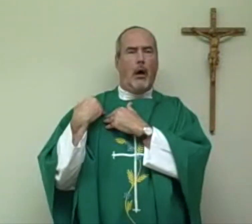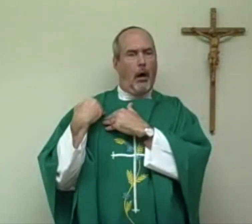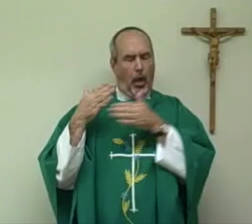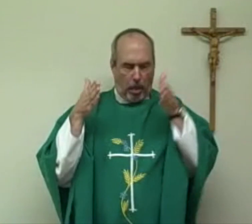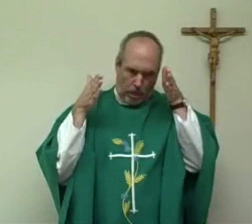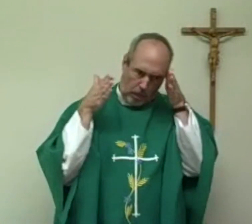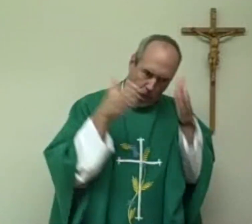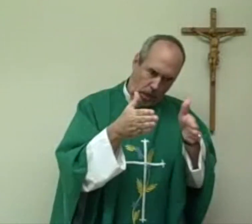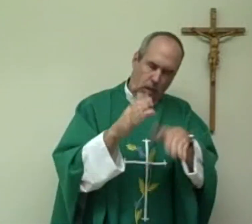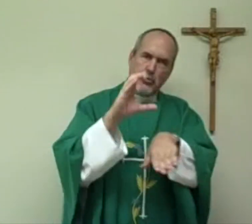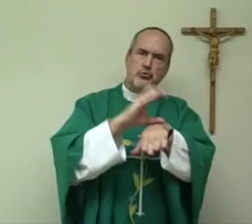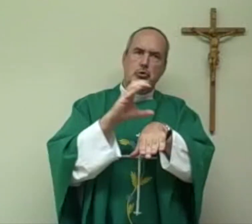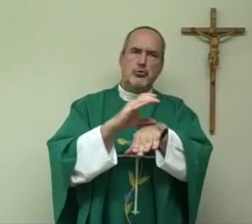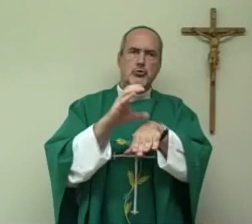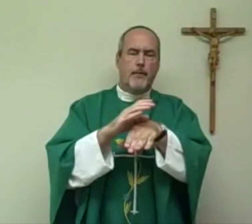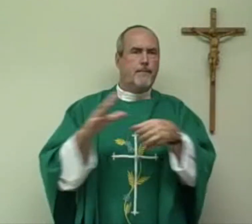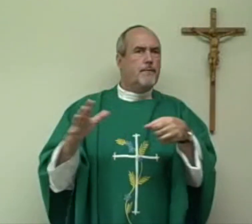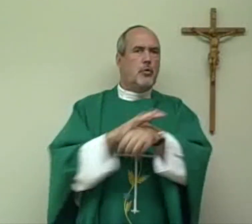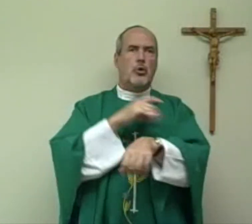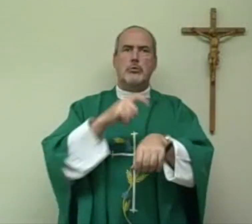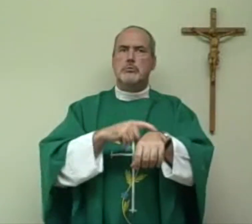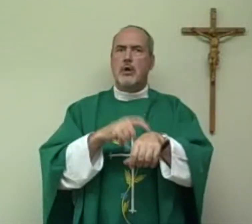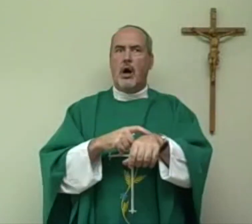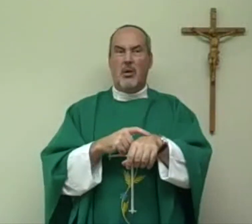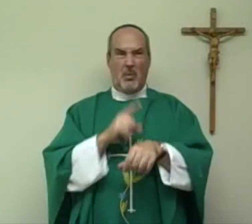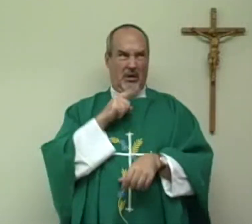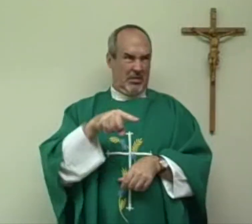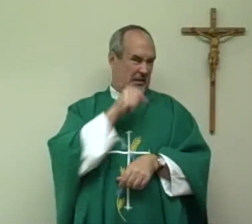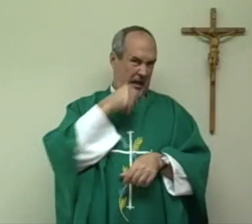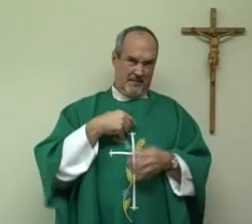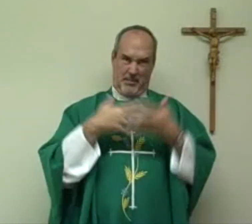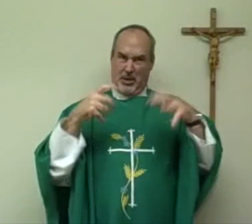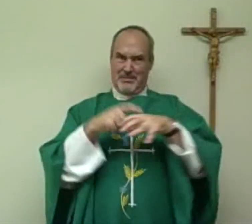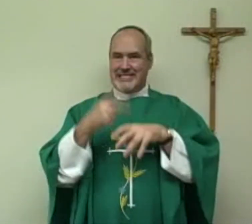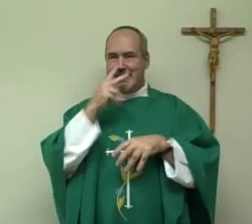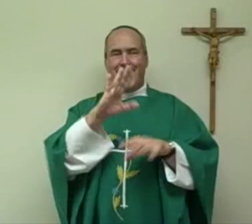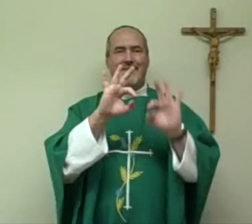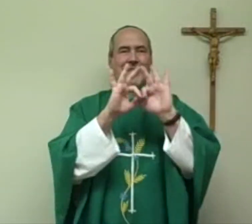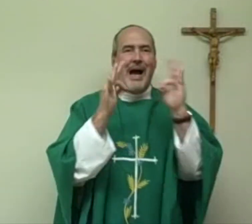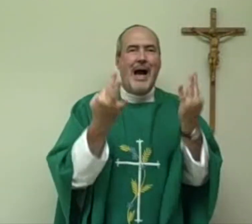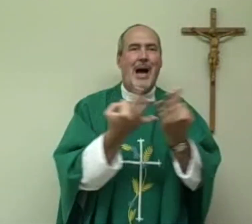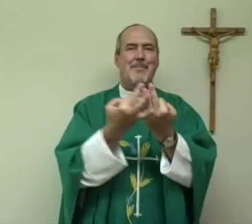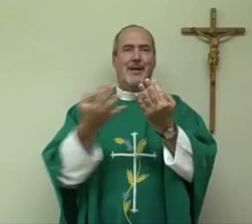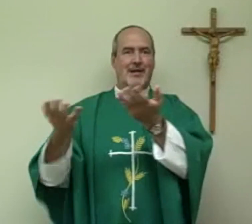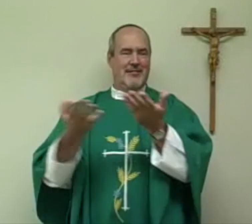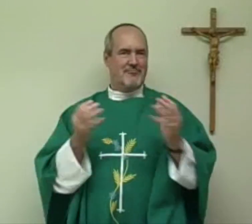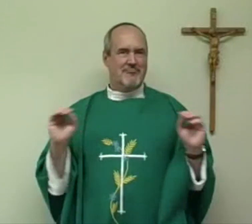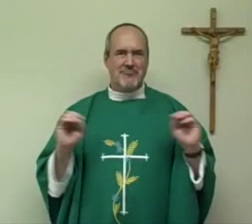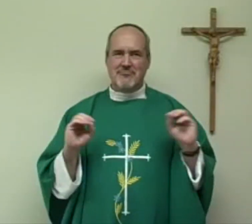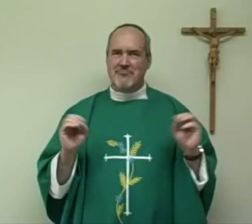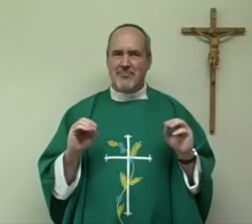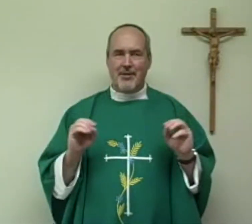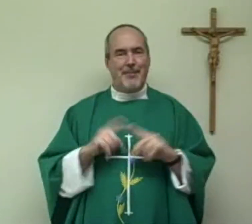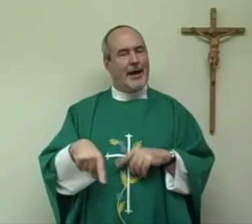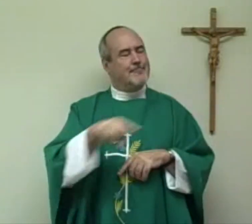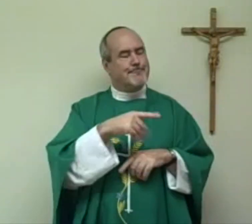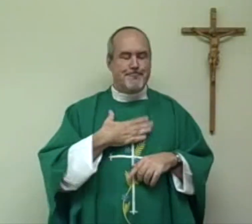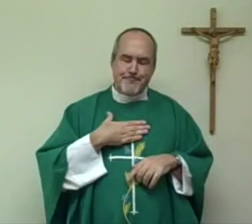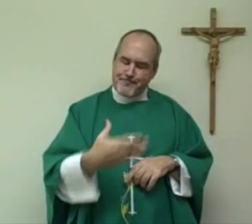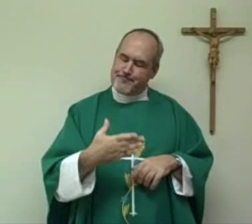sacrifice and a huge responsibility, focusing full time, their life devoted full time to the church. They don't get to spend